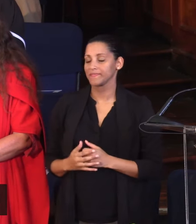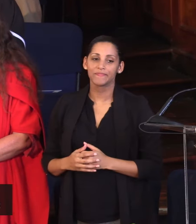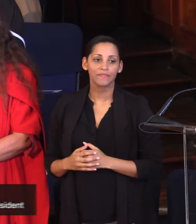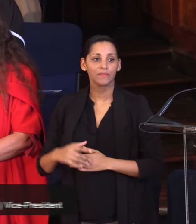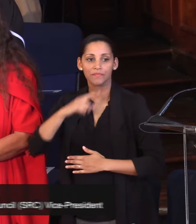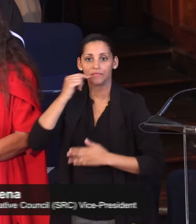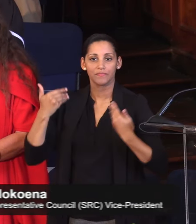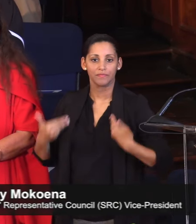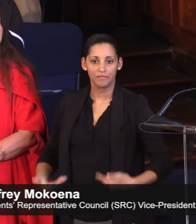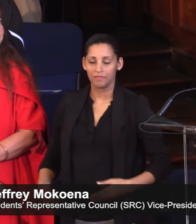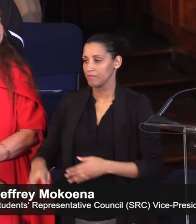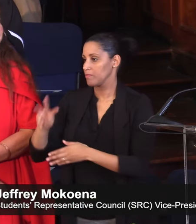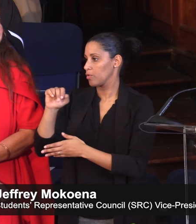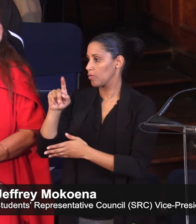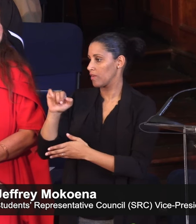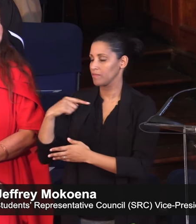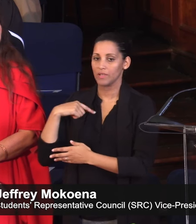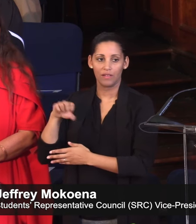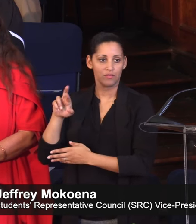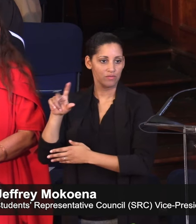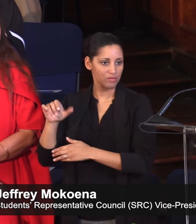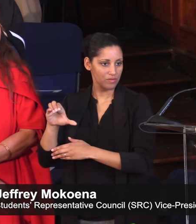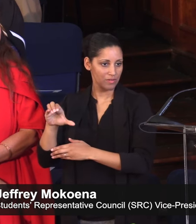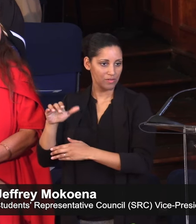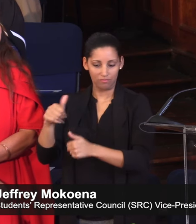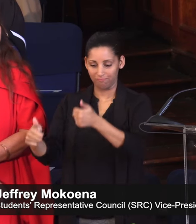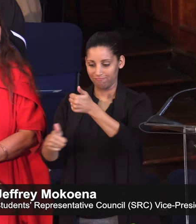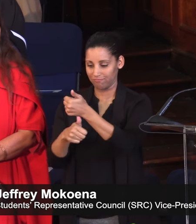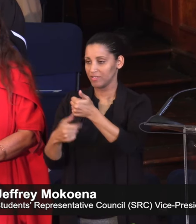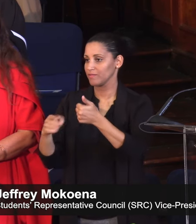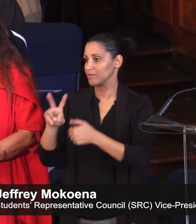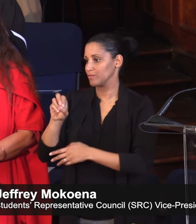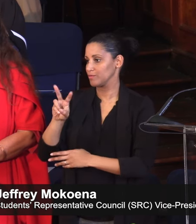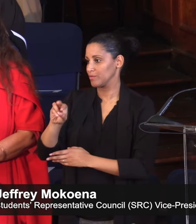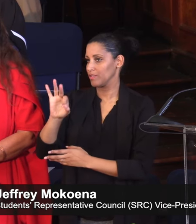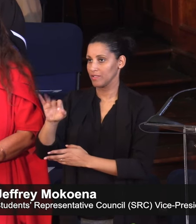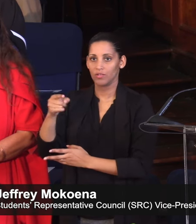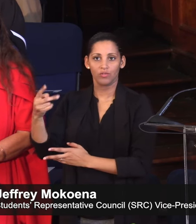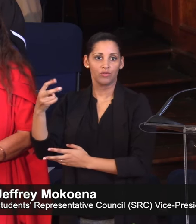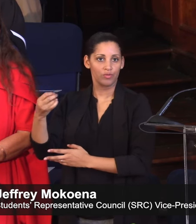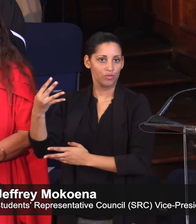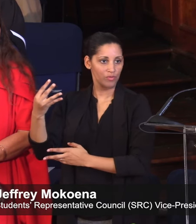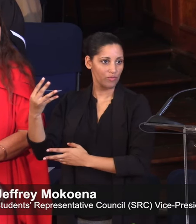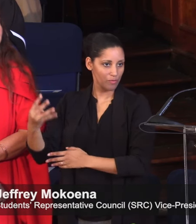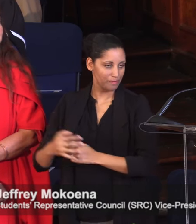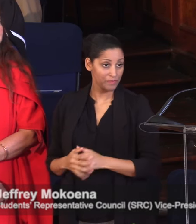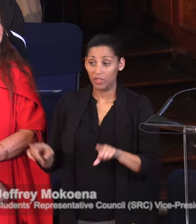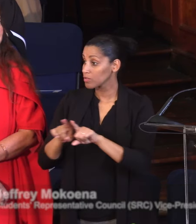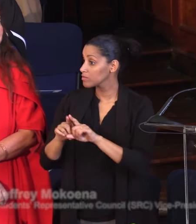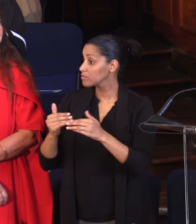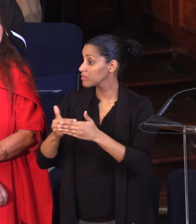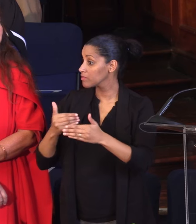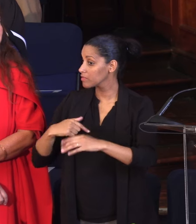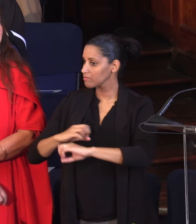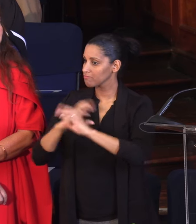My name is Geoffrey Mokoena, and I'm the SRC Vice President for 2023-2024. Before I begin, I'd like